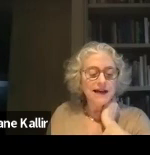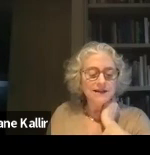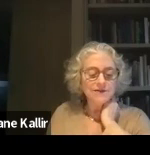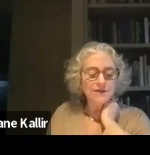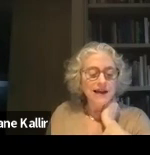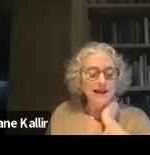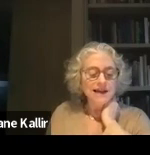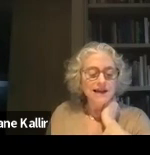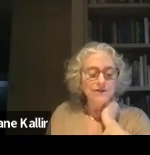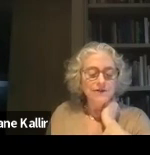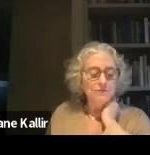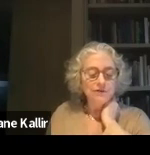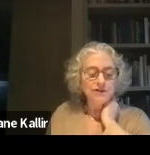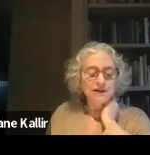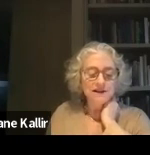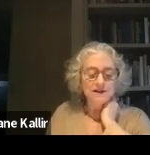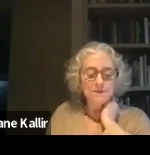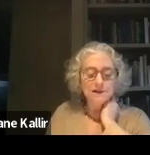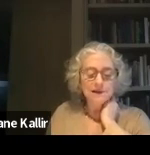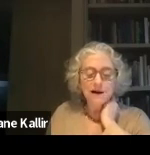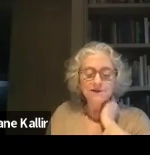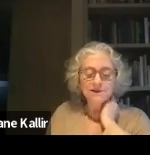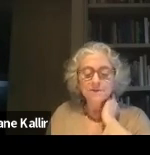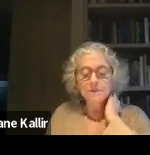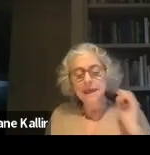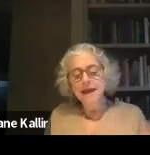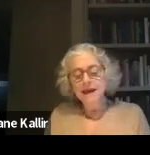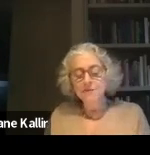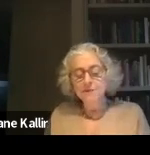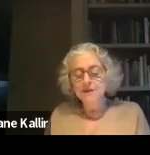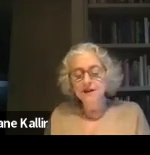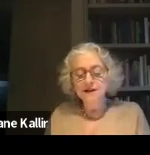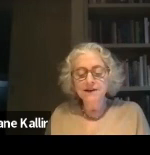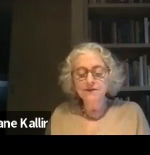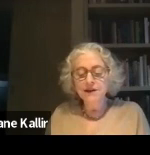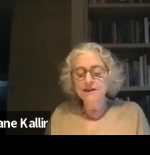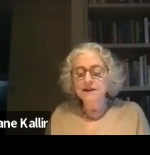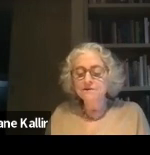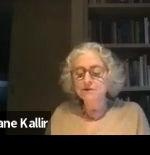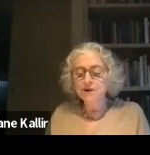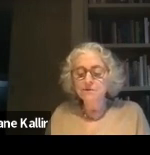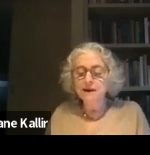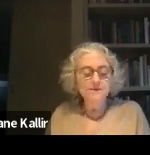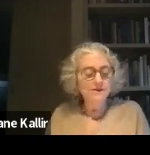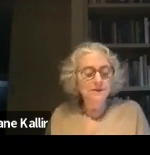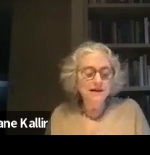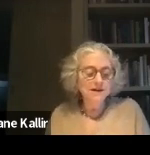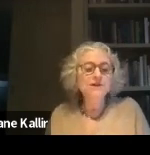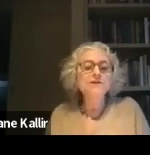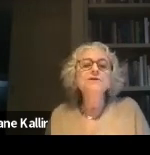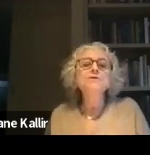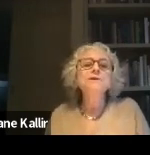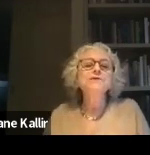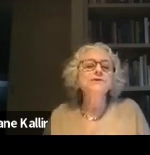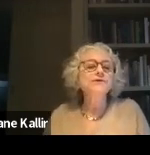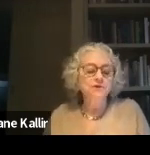in a flatness that is more stereotypically modern. It's been theorized that Rousseau may have inspired